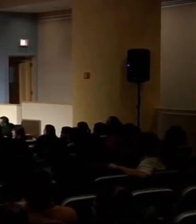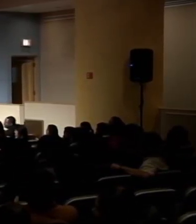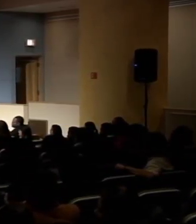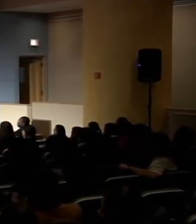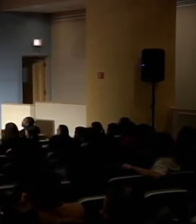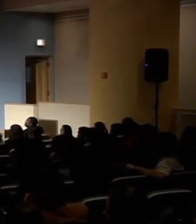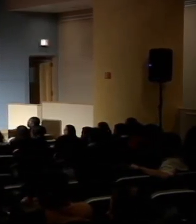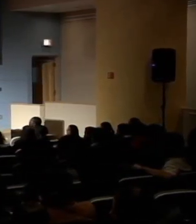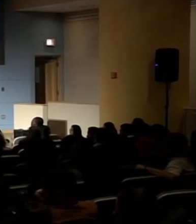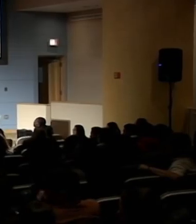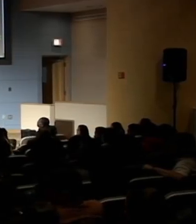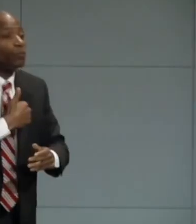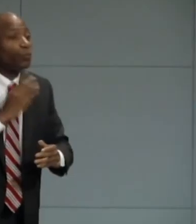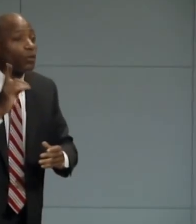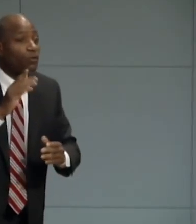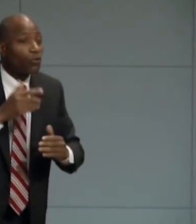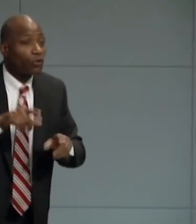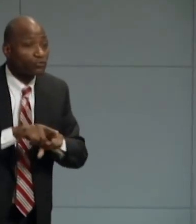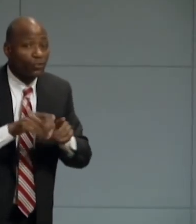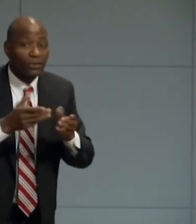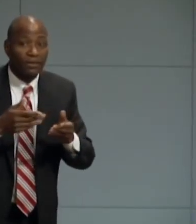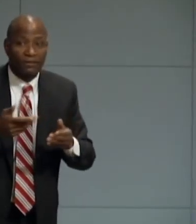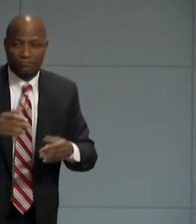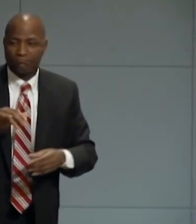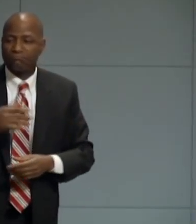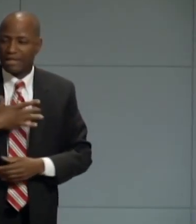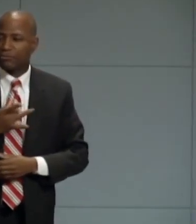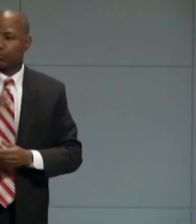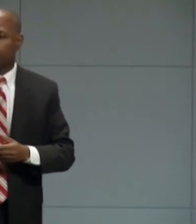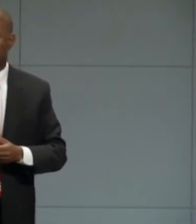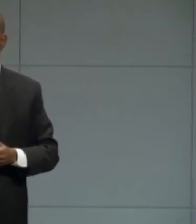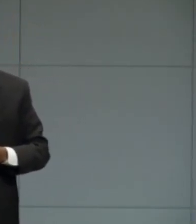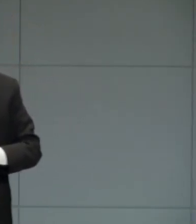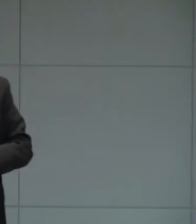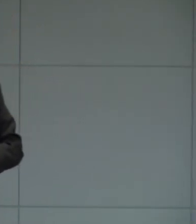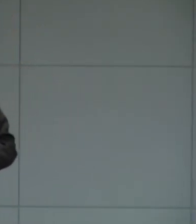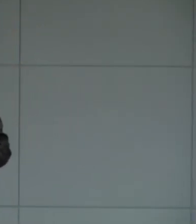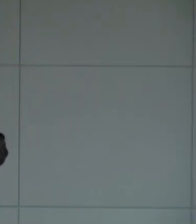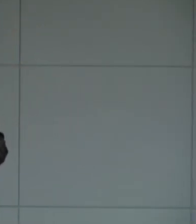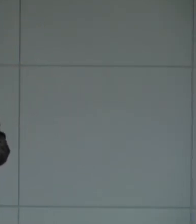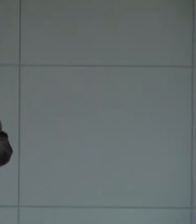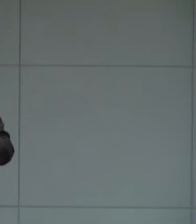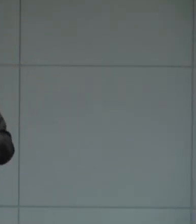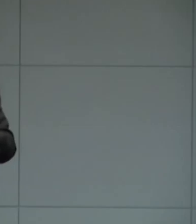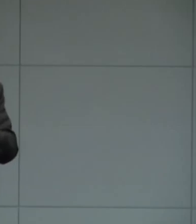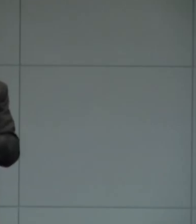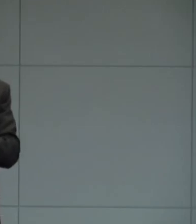I would also like to thank the Gallaudet University Museum Committee as well,